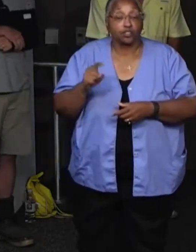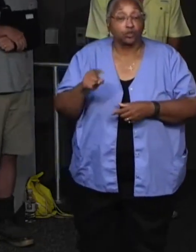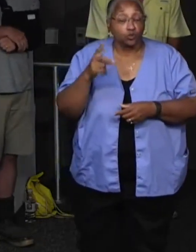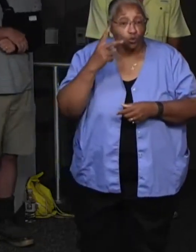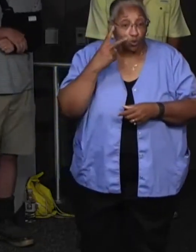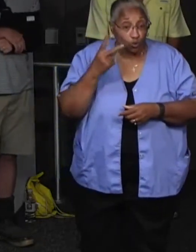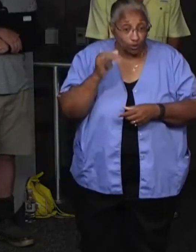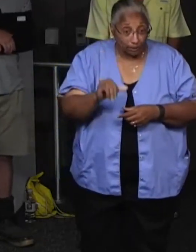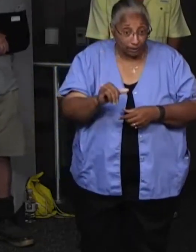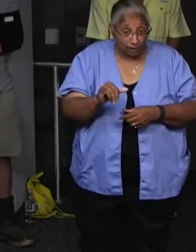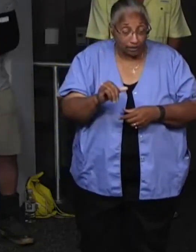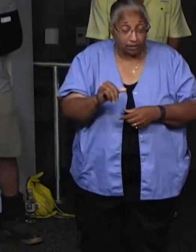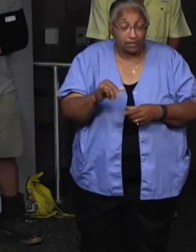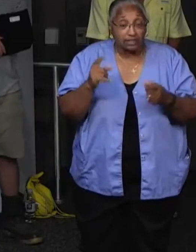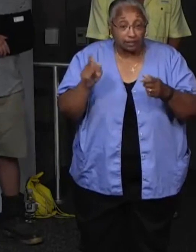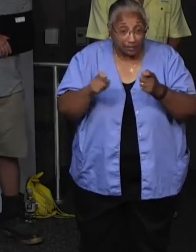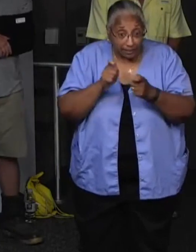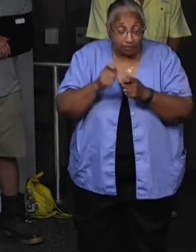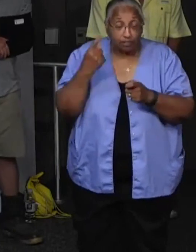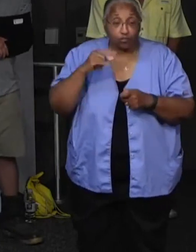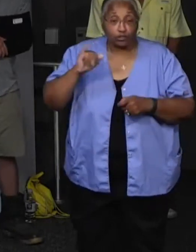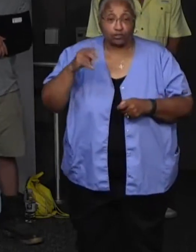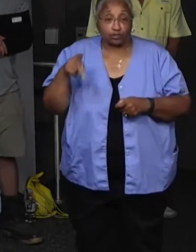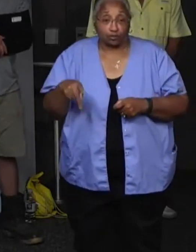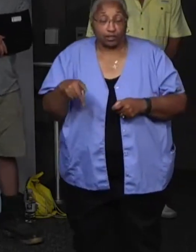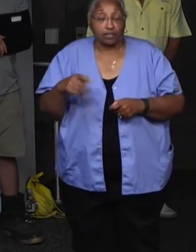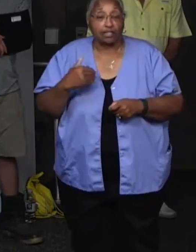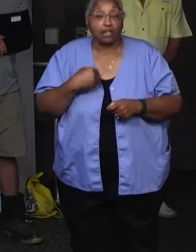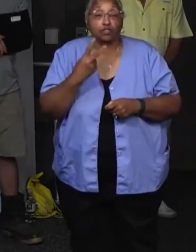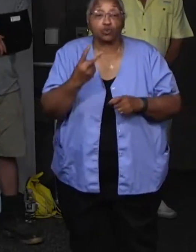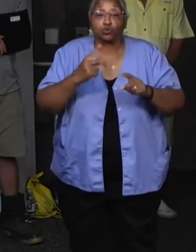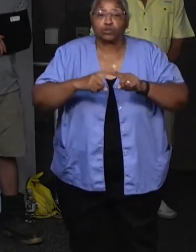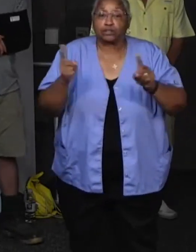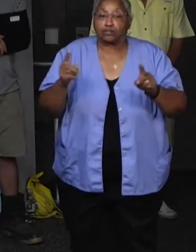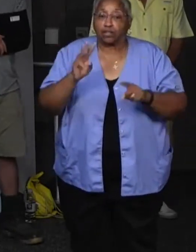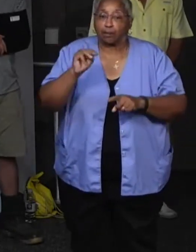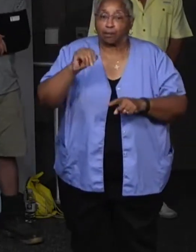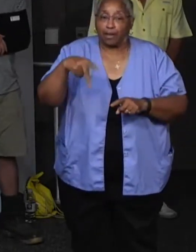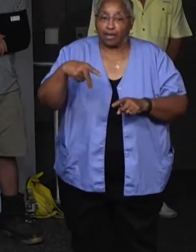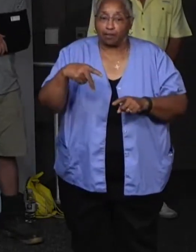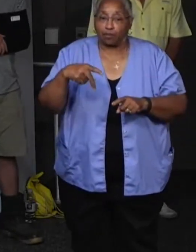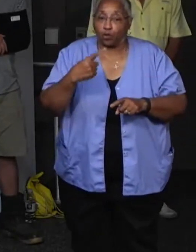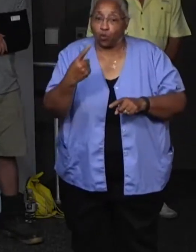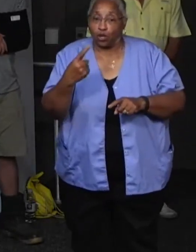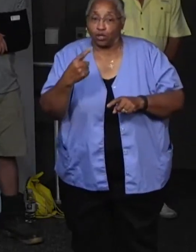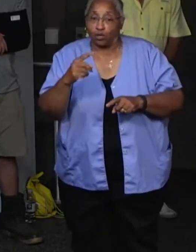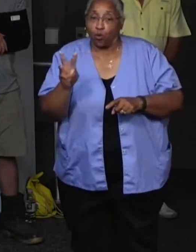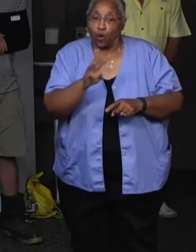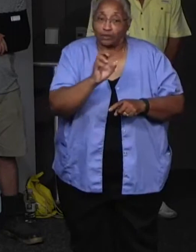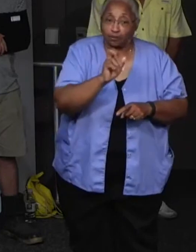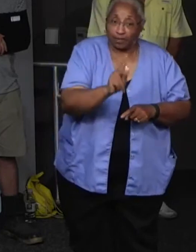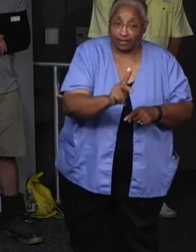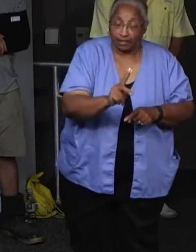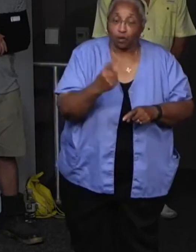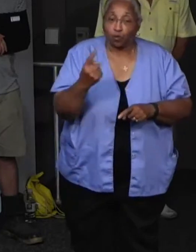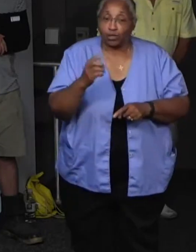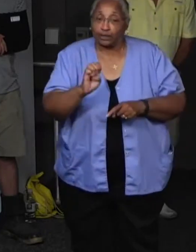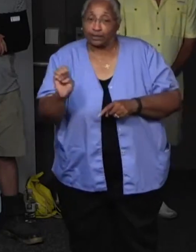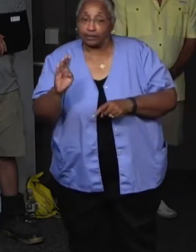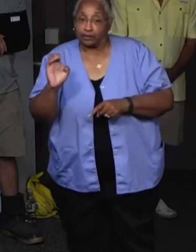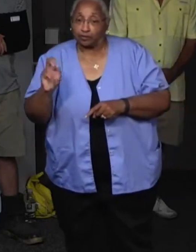website, specifically for Jefferson Parish, there are two maps. You have one for the West Bank and one for the East Bank. And